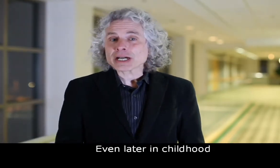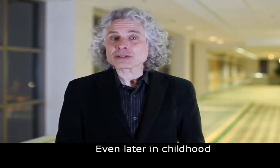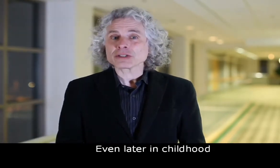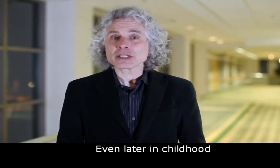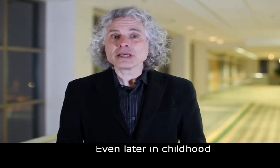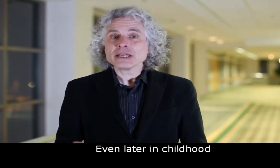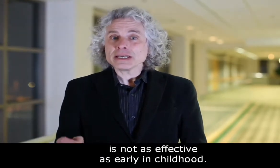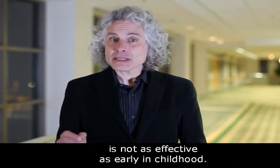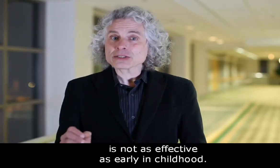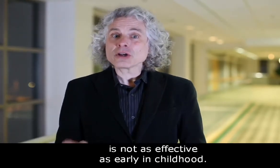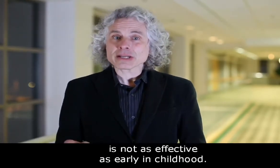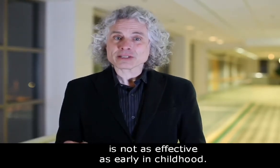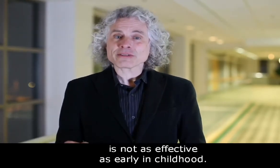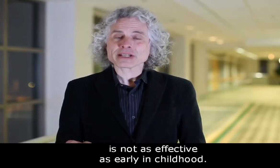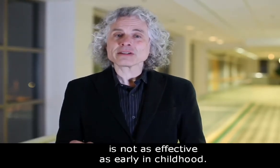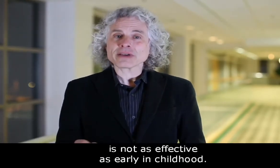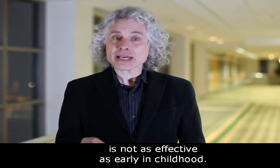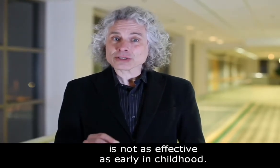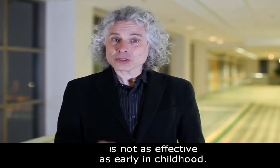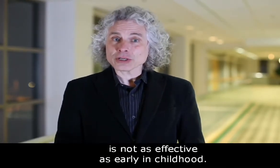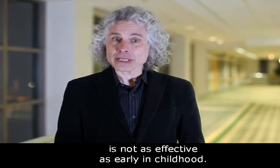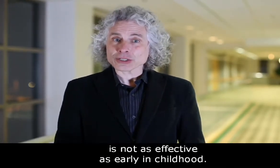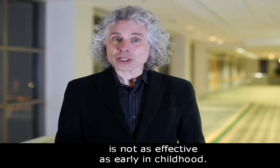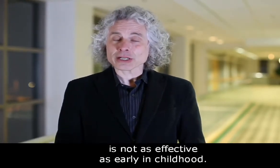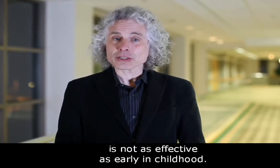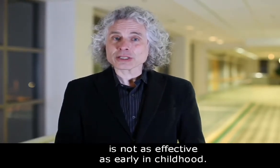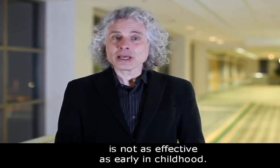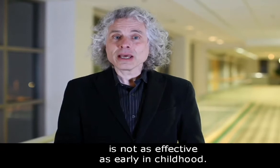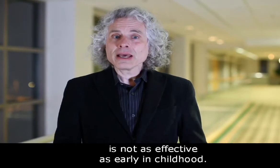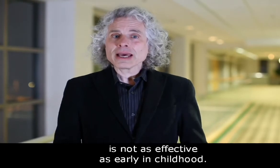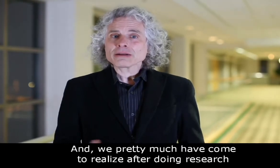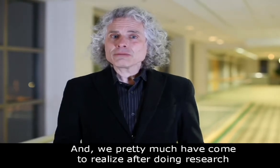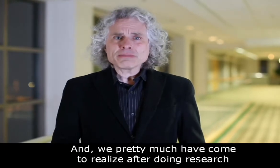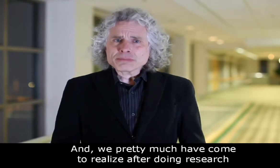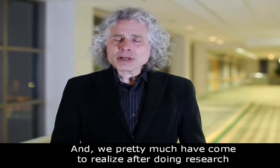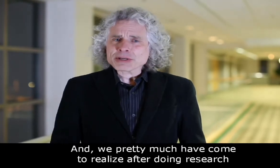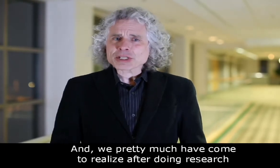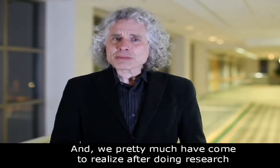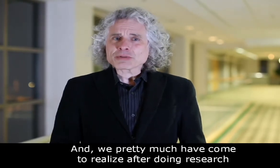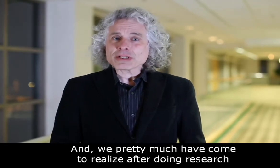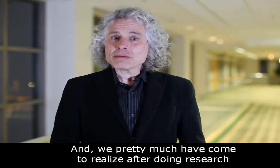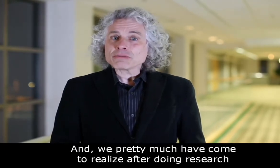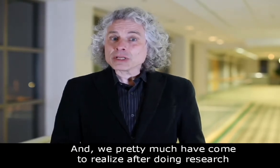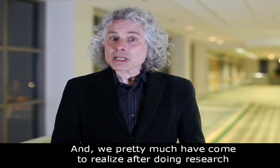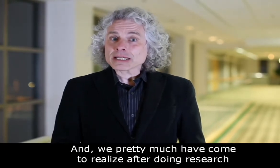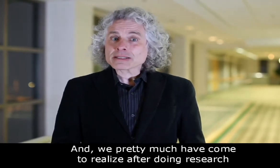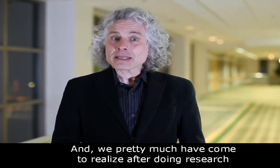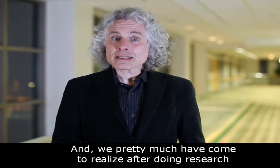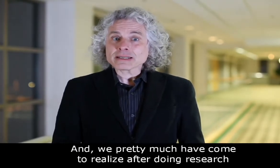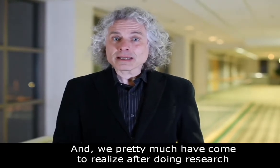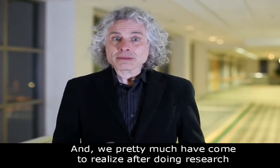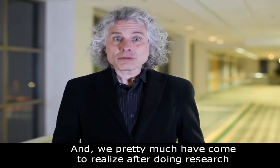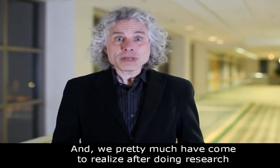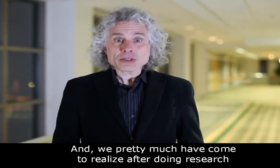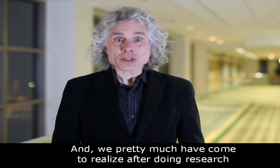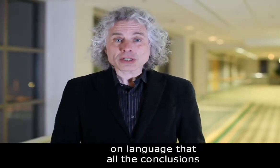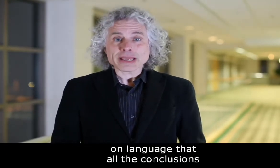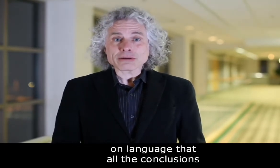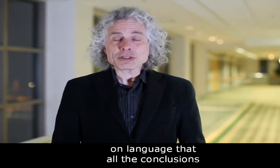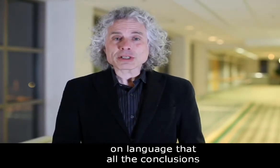childhood is not as effective as early in childhood. And we've pretty much come to realize that through research on language, that